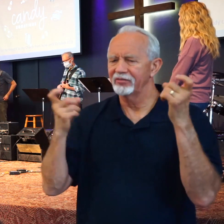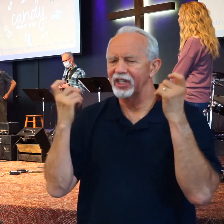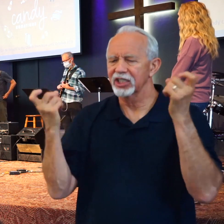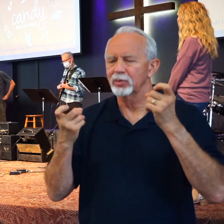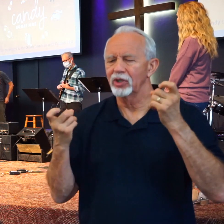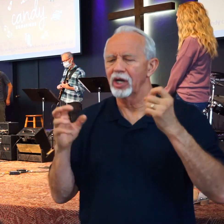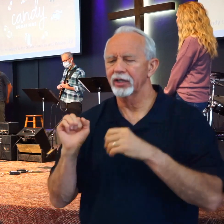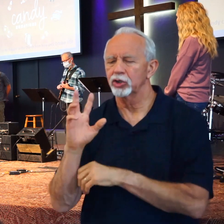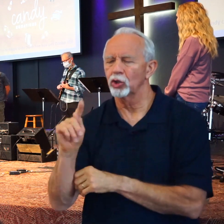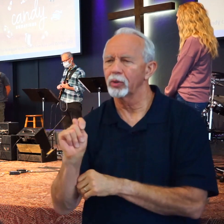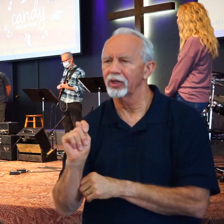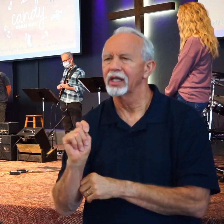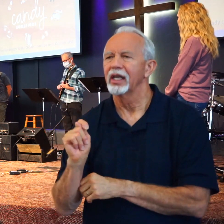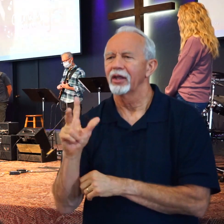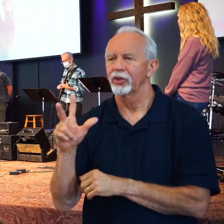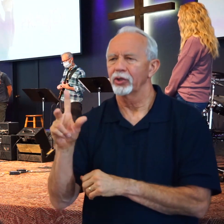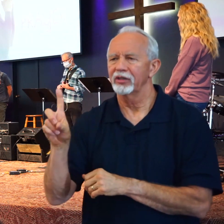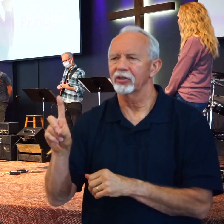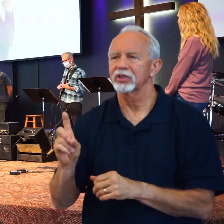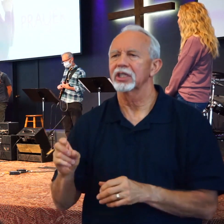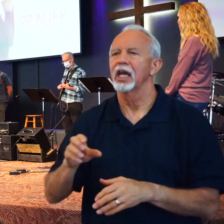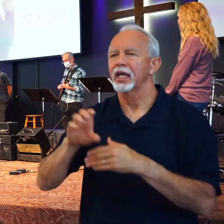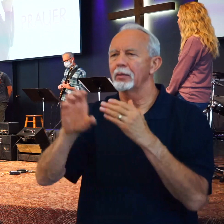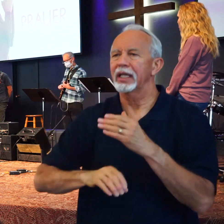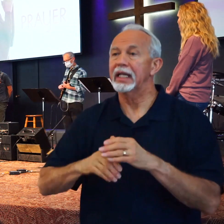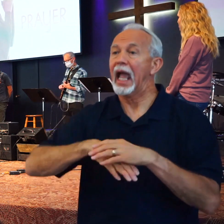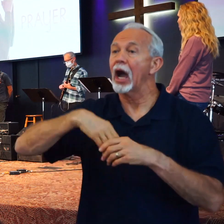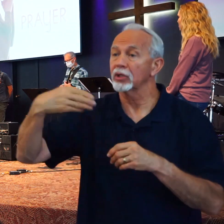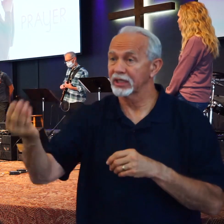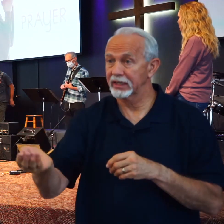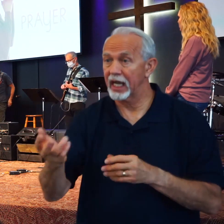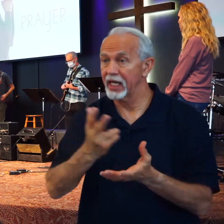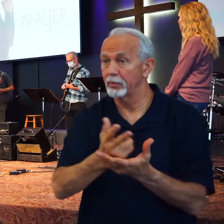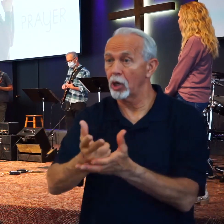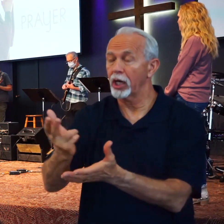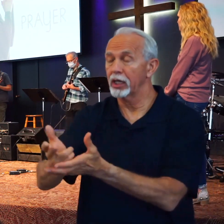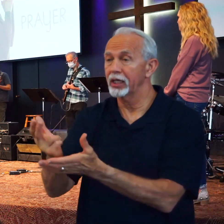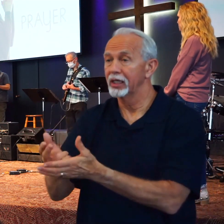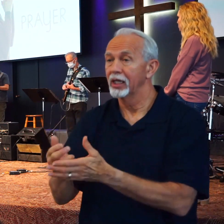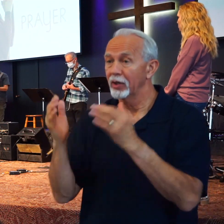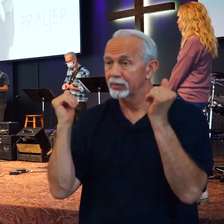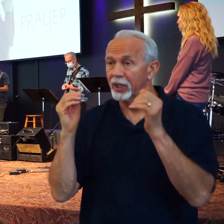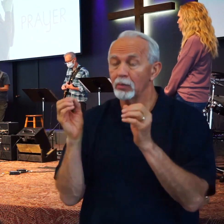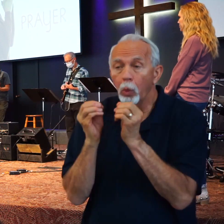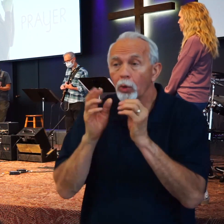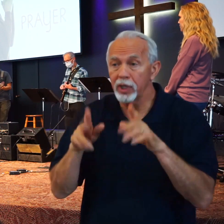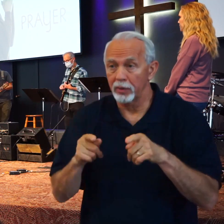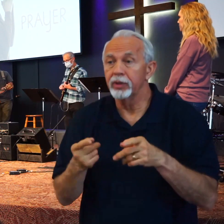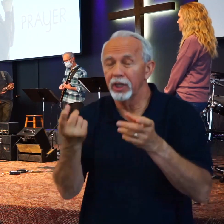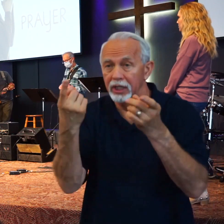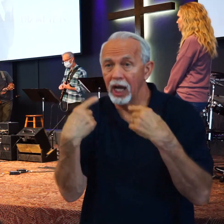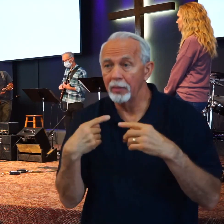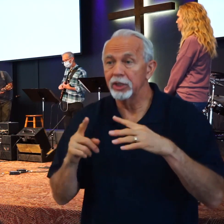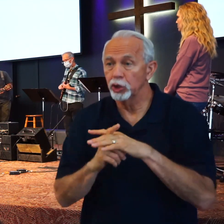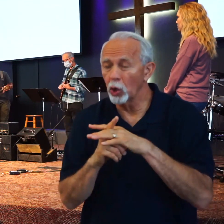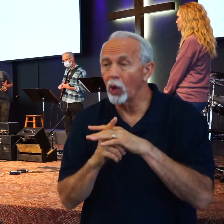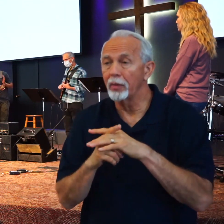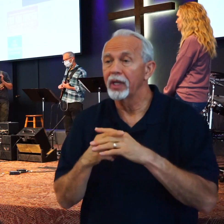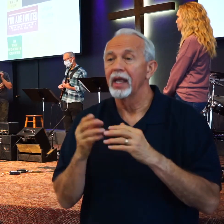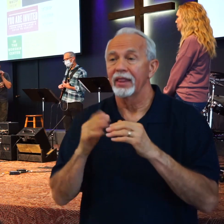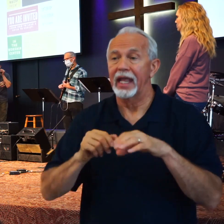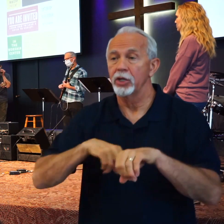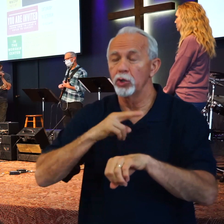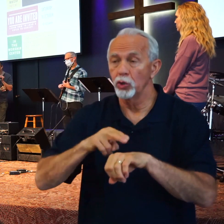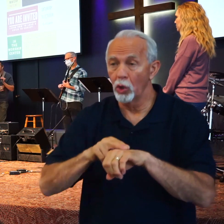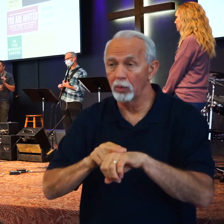31st. It's going to be completely outside this year. We're expecting more people to come than normal, given the